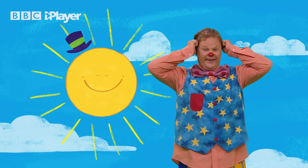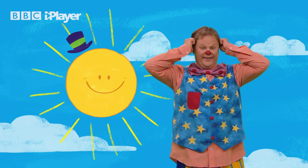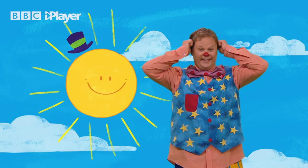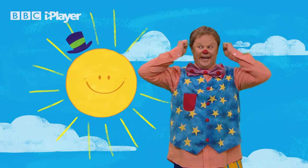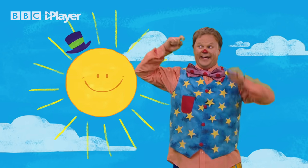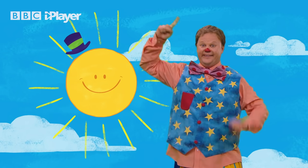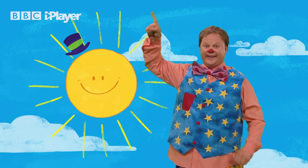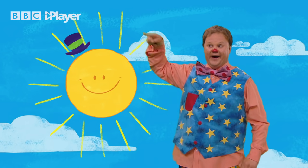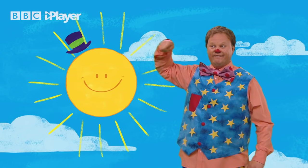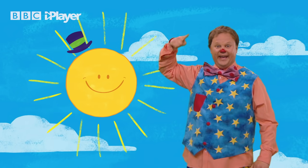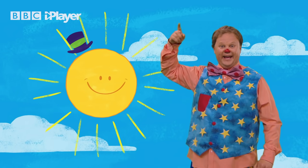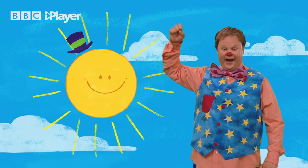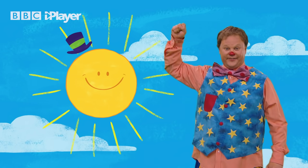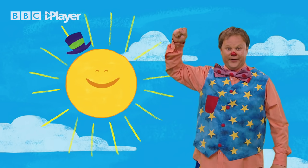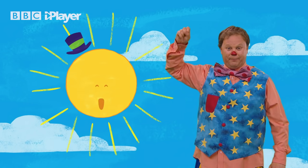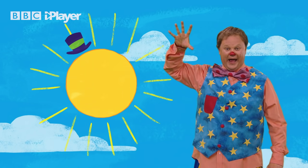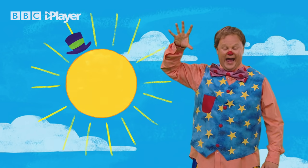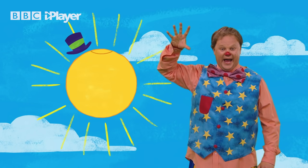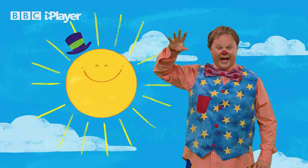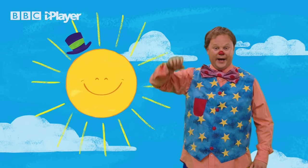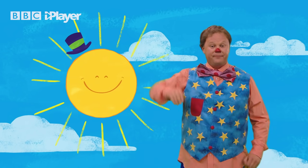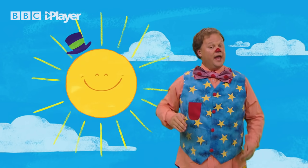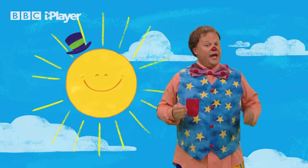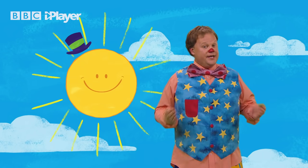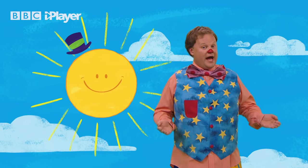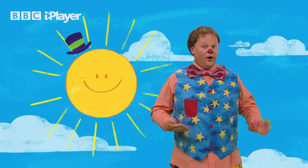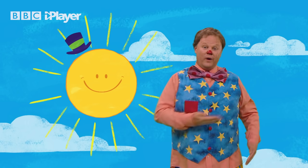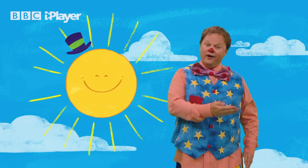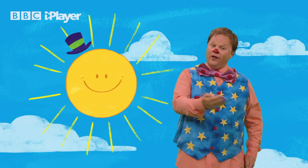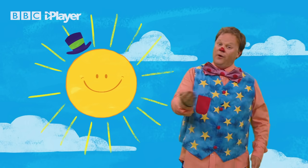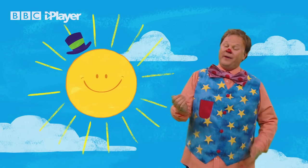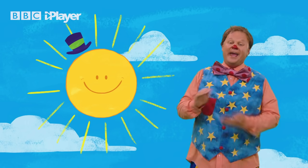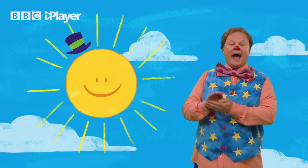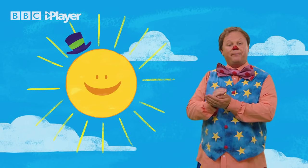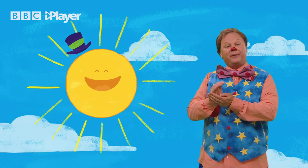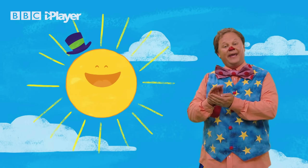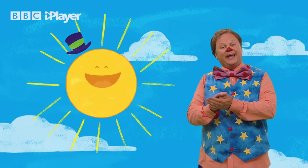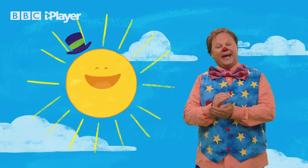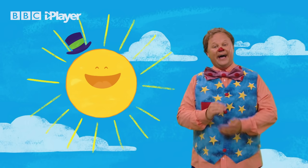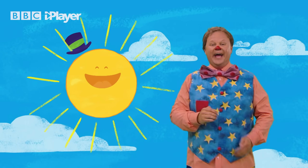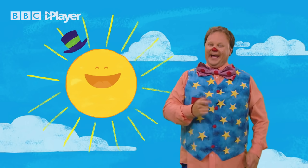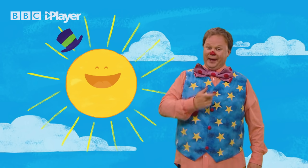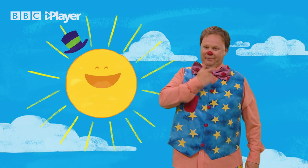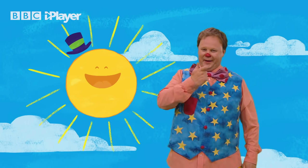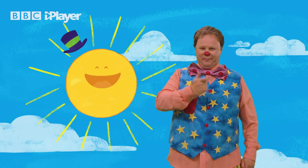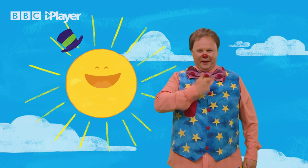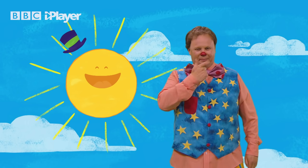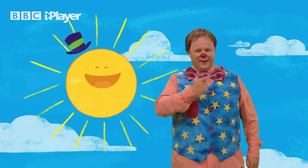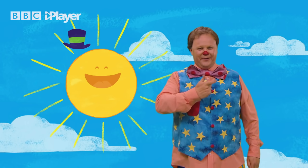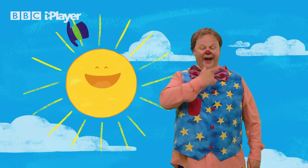on and he's coming out to play. Now we'll all be happy. Hip, hip, hip,